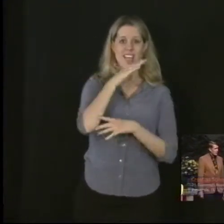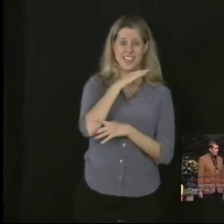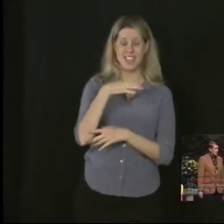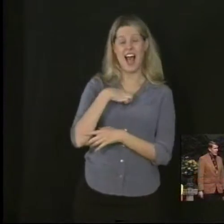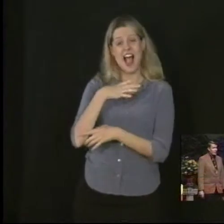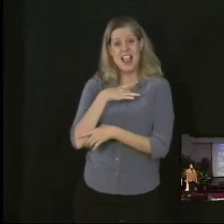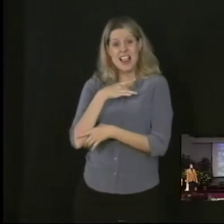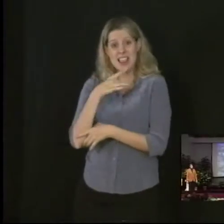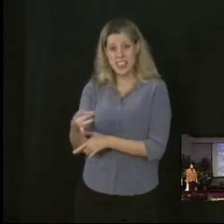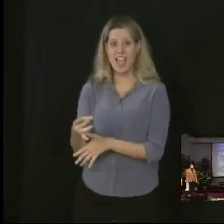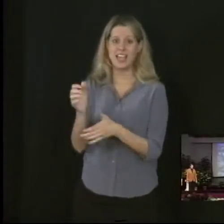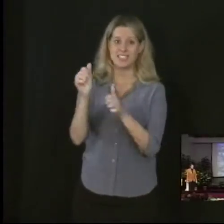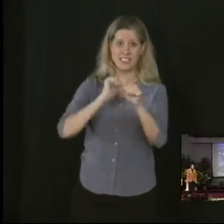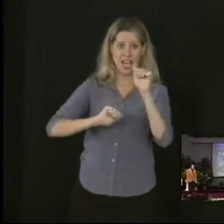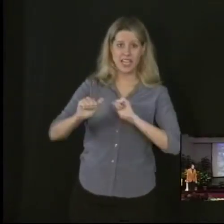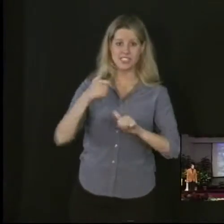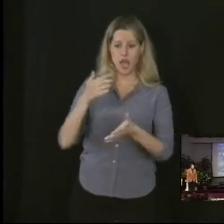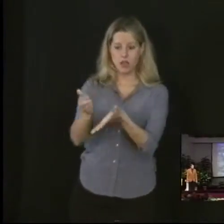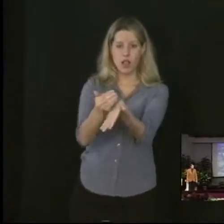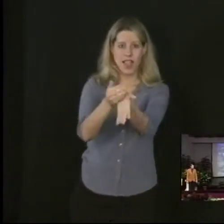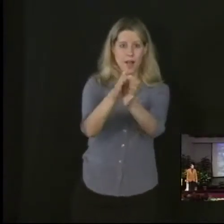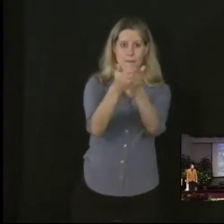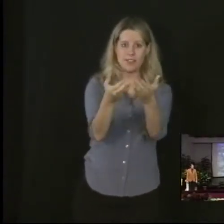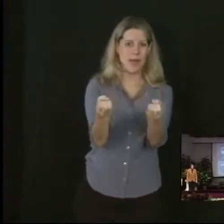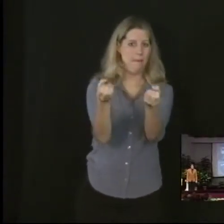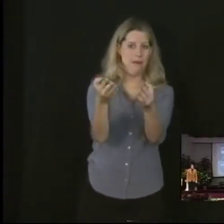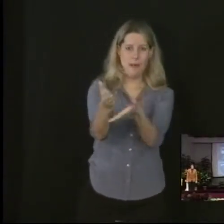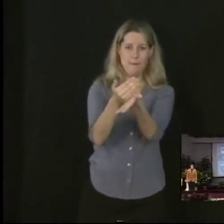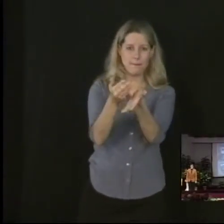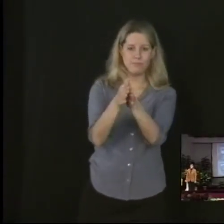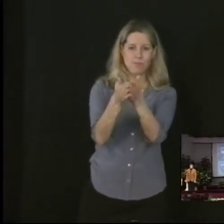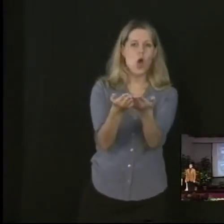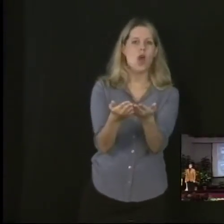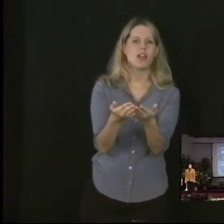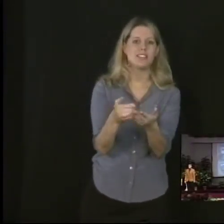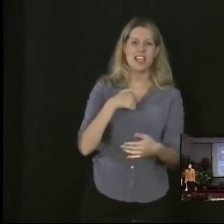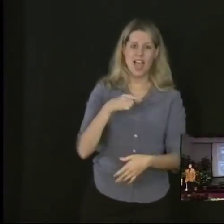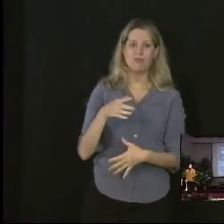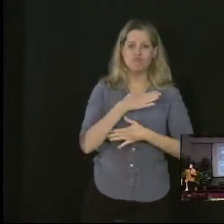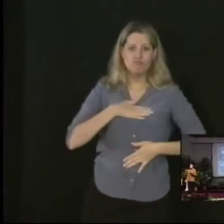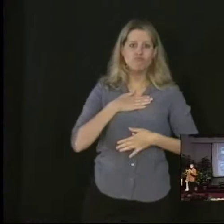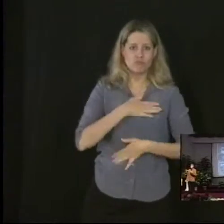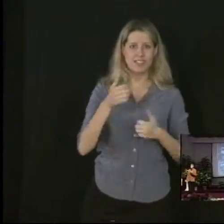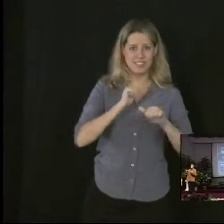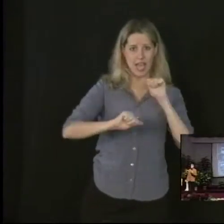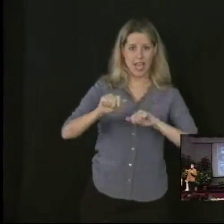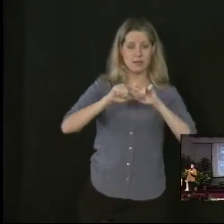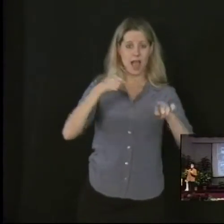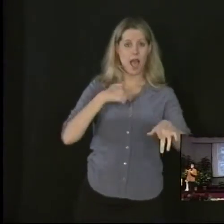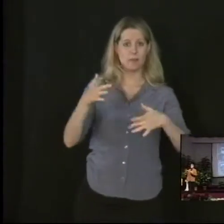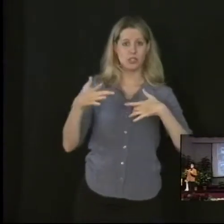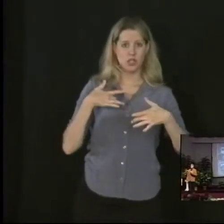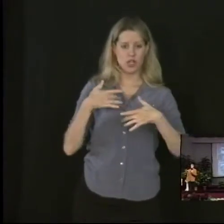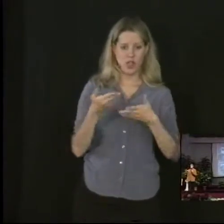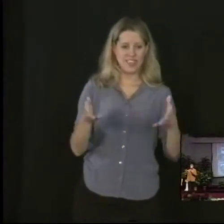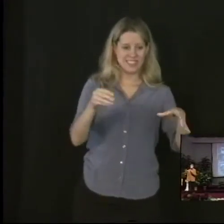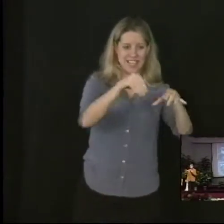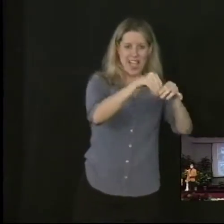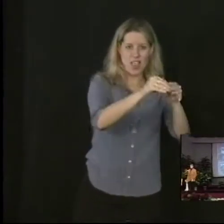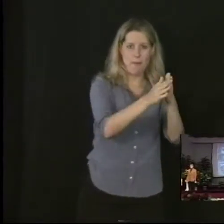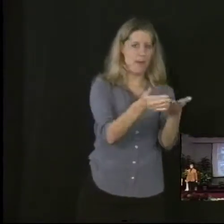science textbooks. I have actually hundreds of them, and I really, really like science. But I'm concerned there are some things in these books that just simply